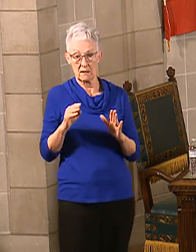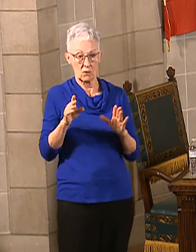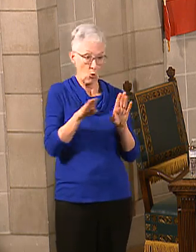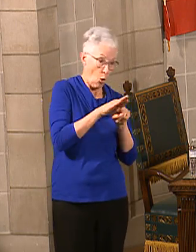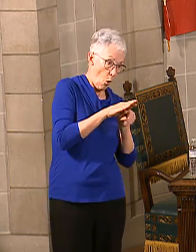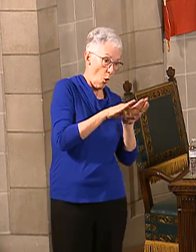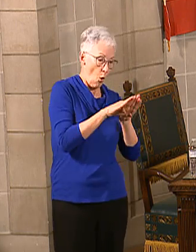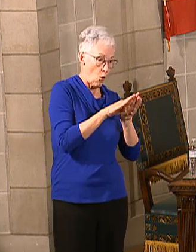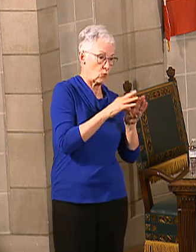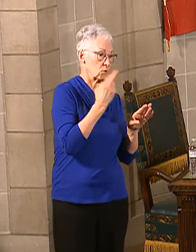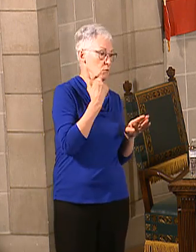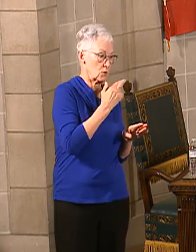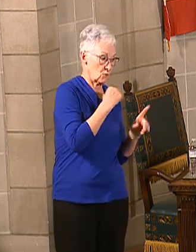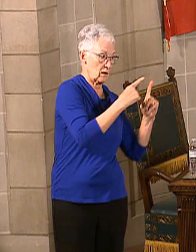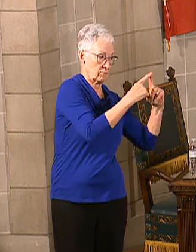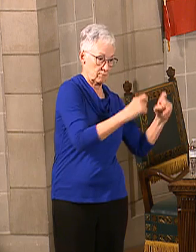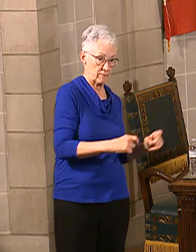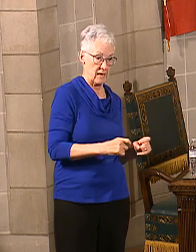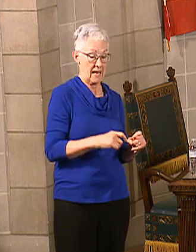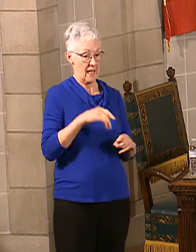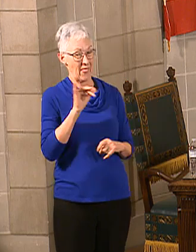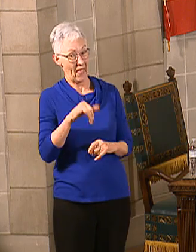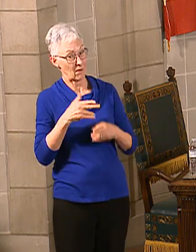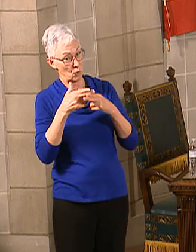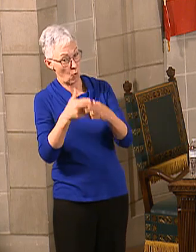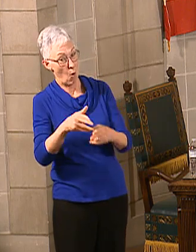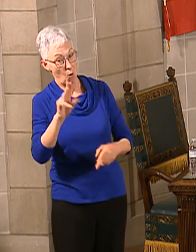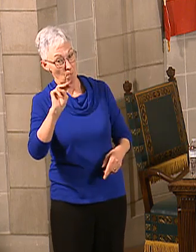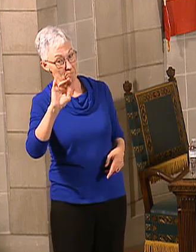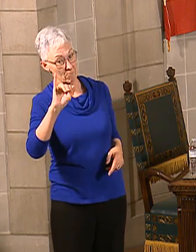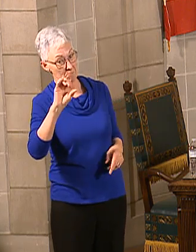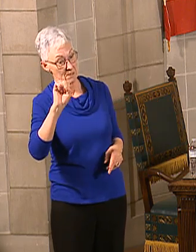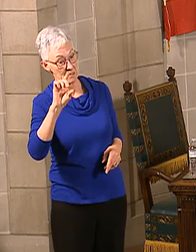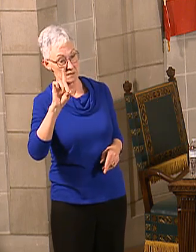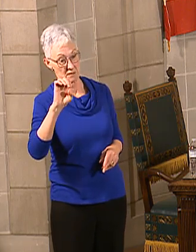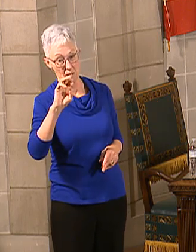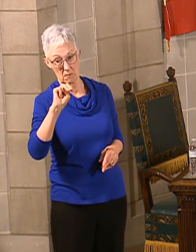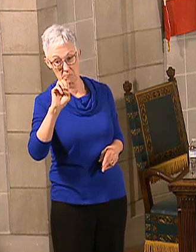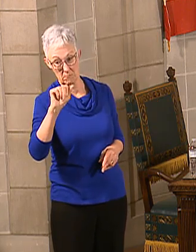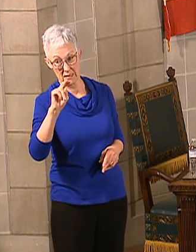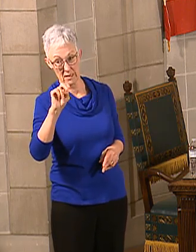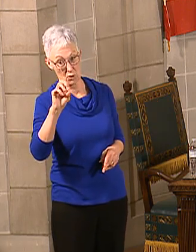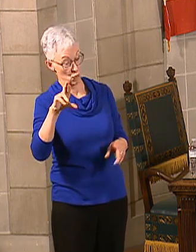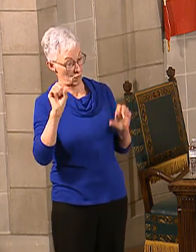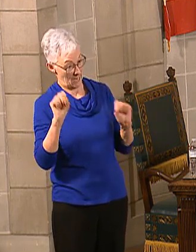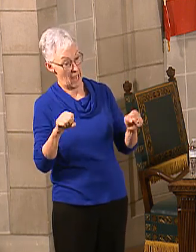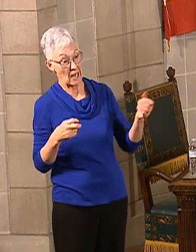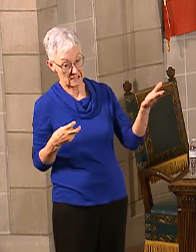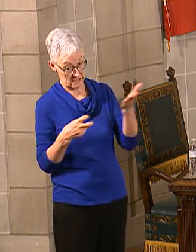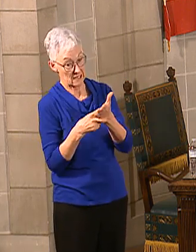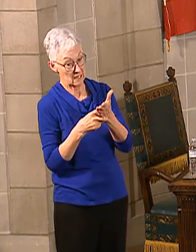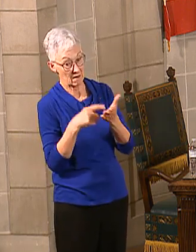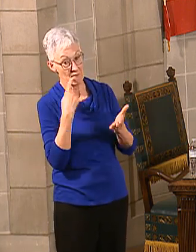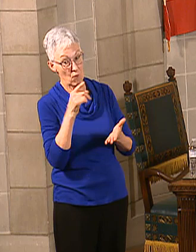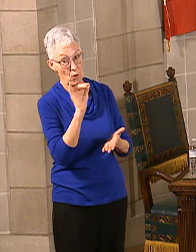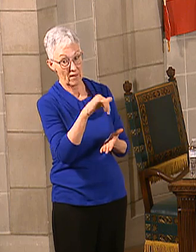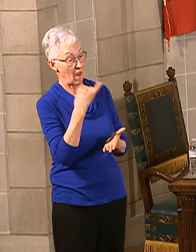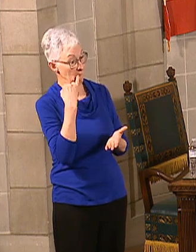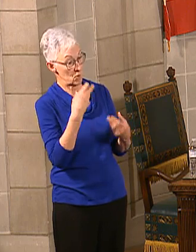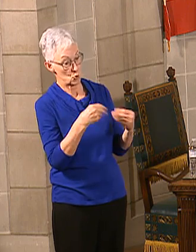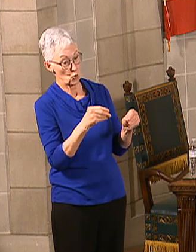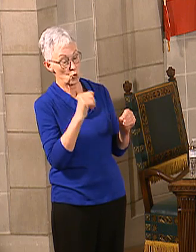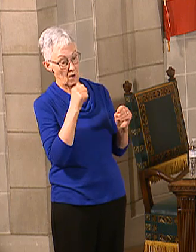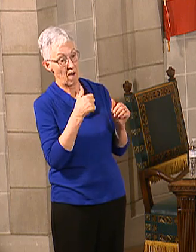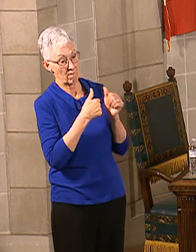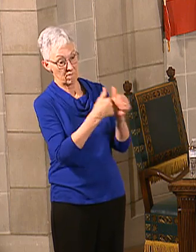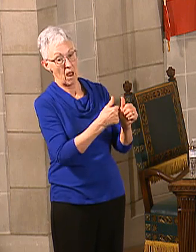offense. And so you can be charged with a misdemeanor with regard to that. So this is serious. People do need to take it seriously. We have a question from